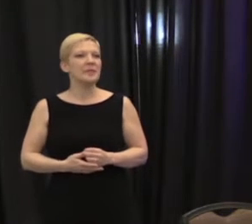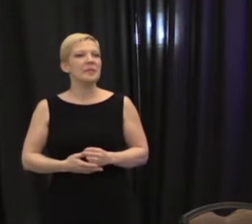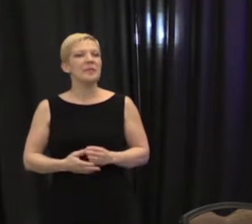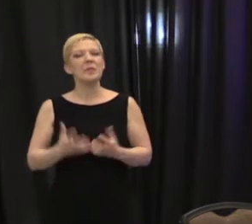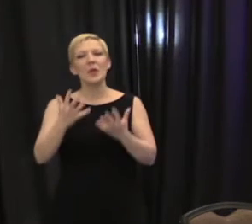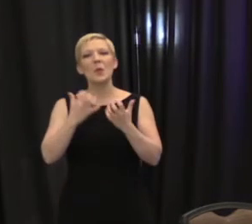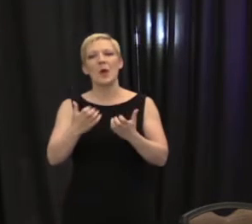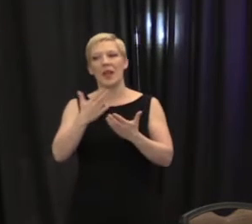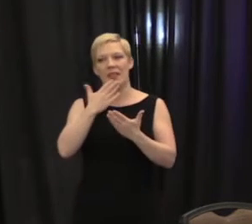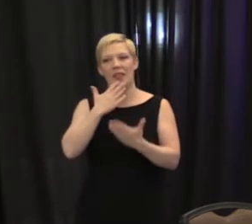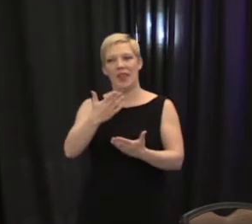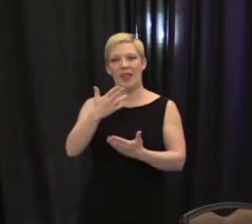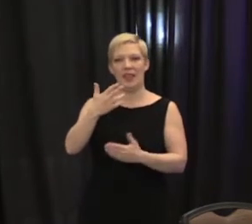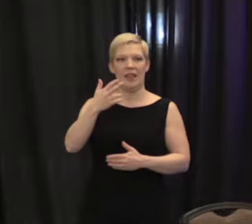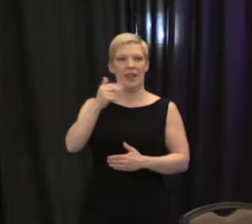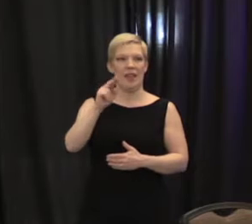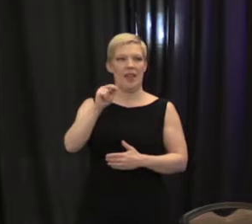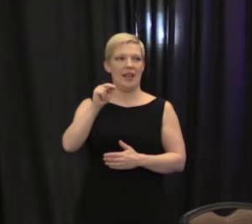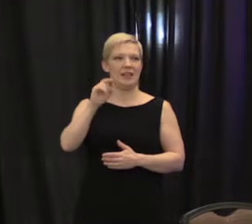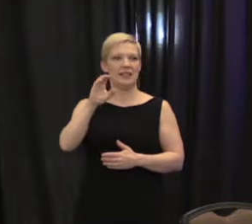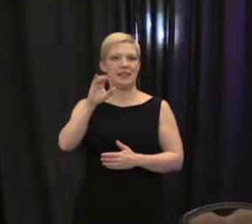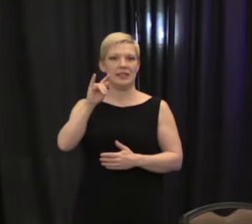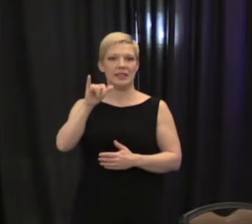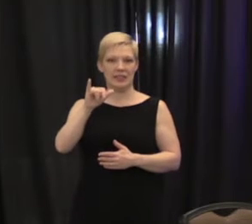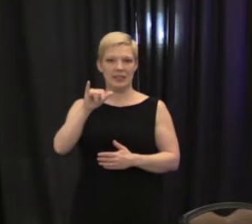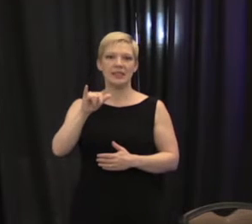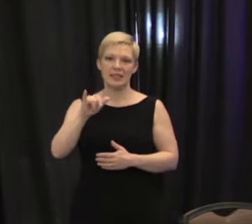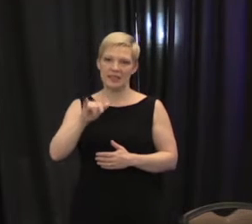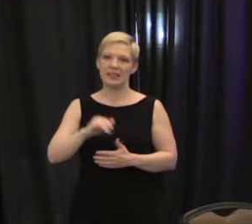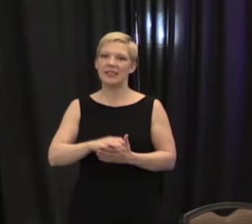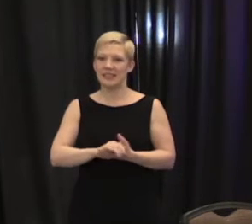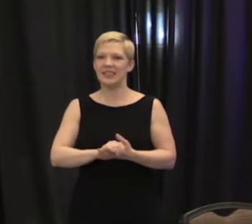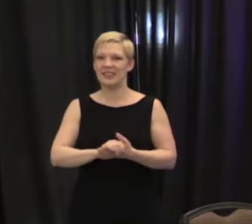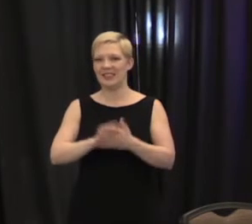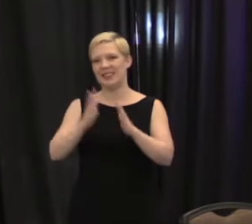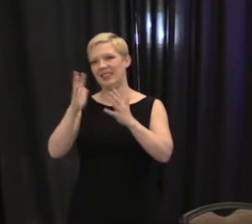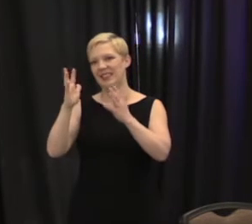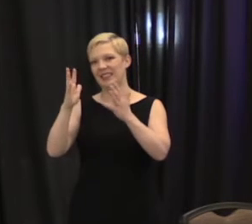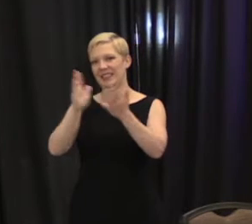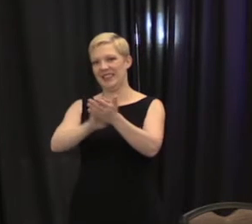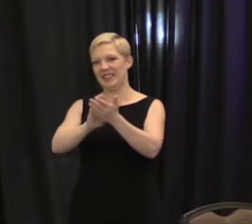I want to thank Hansi. Please stand up.